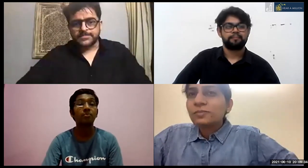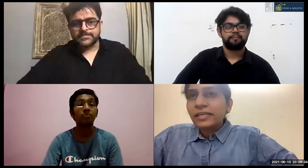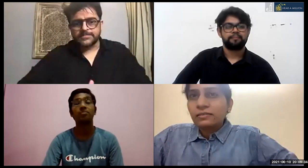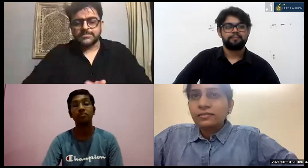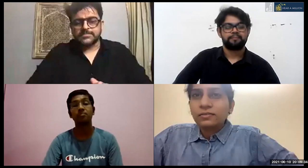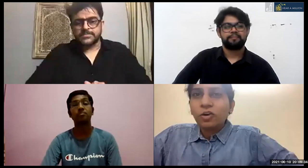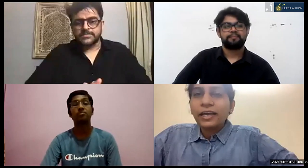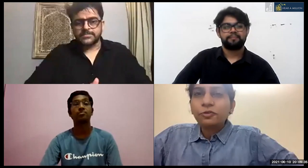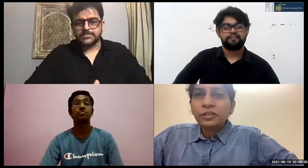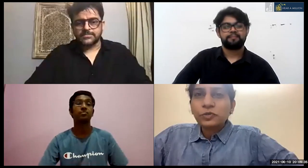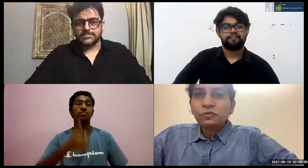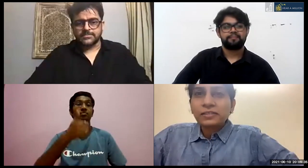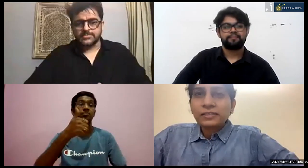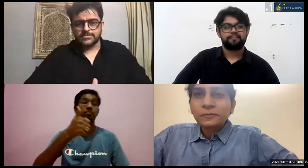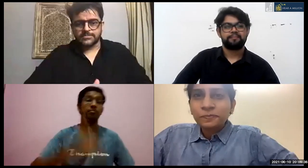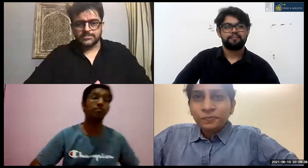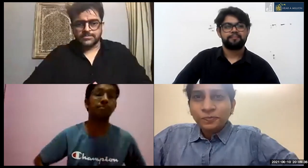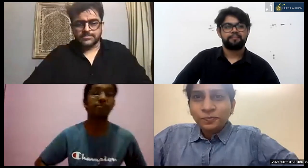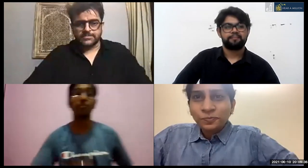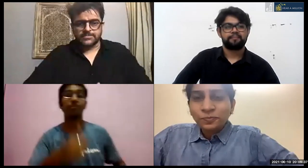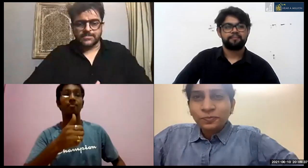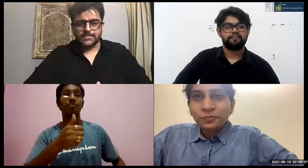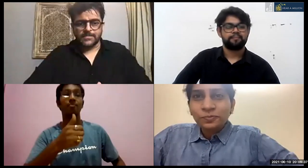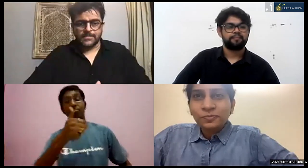Which is better, online or face-to-face?